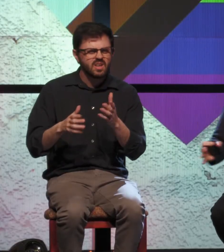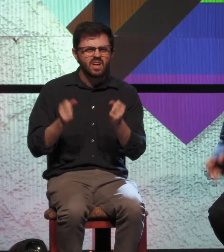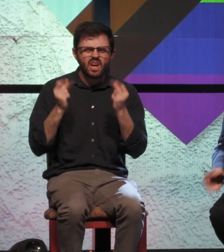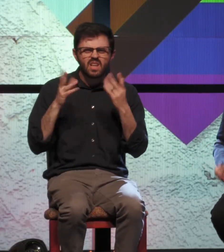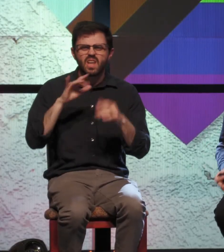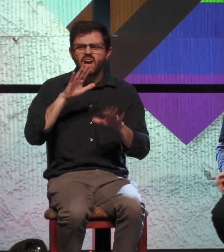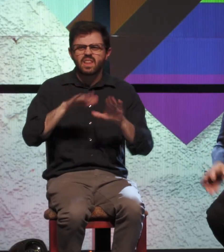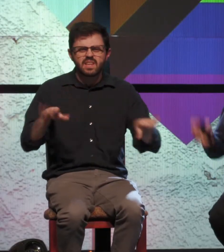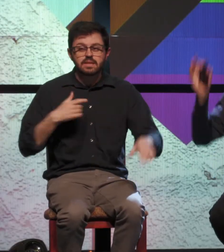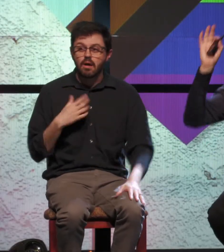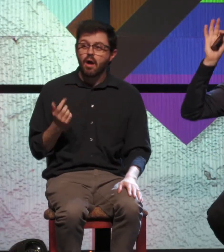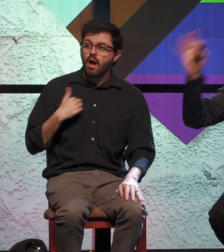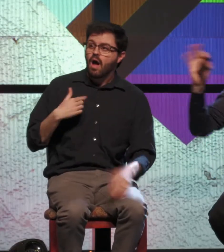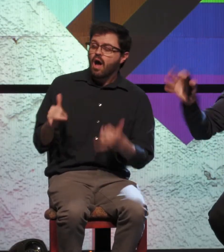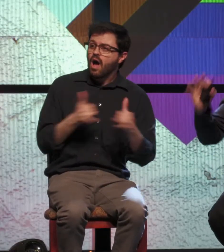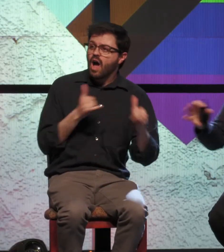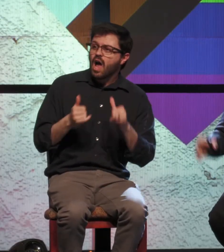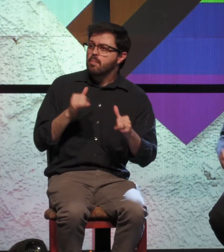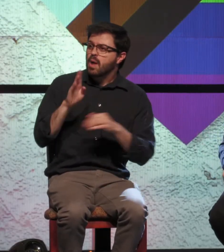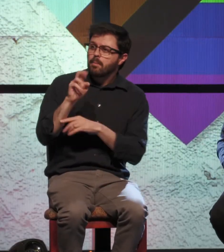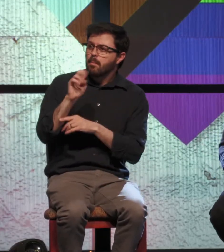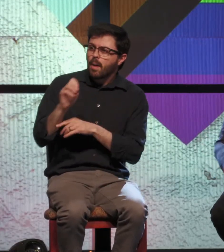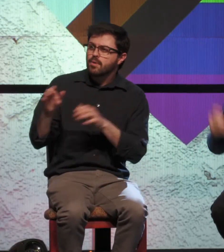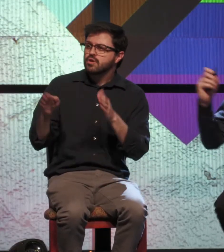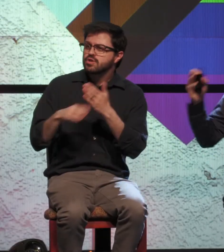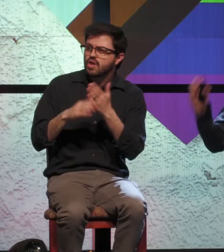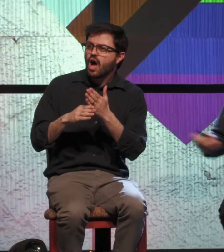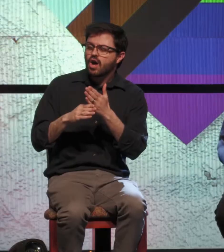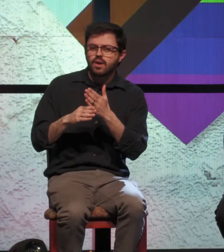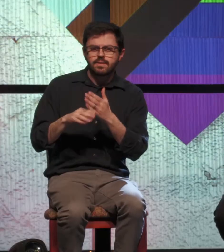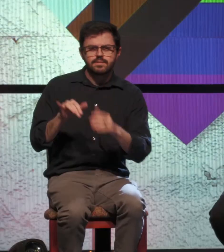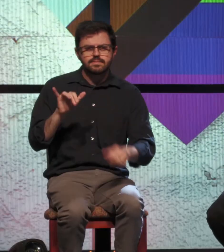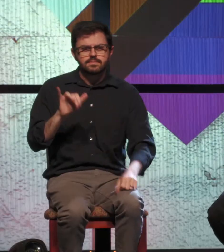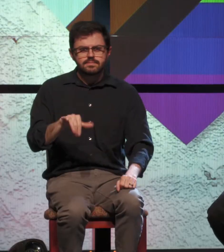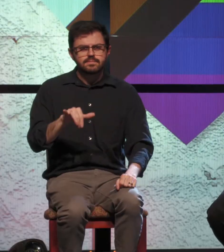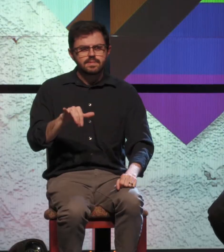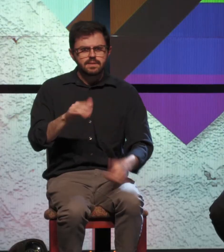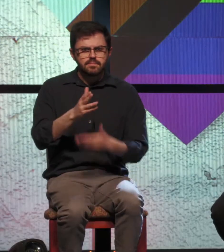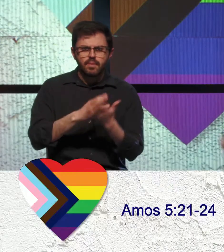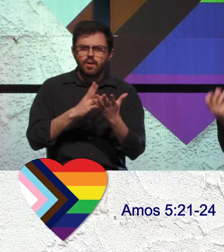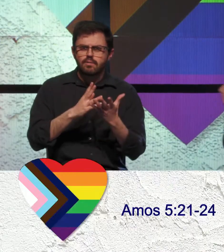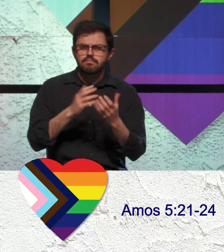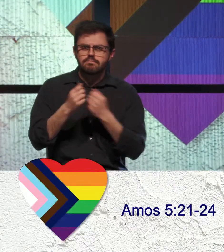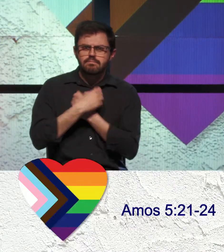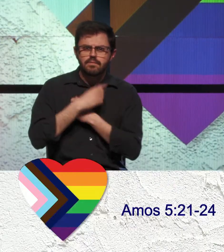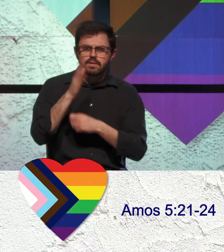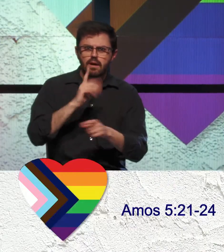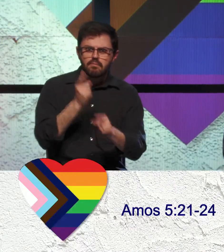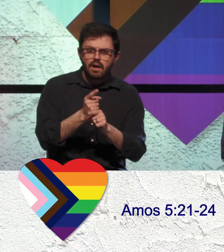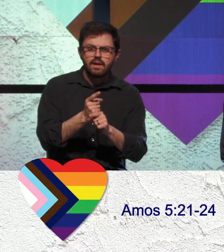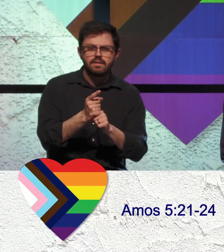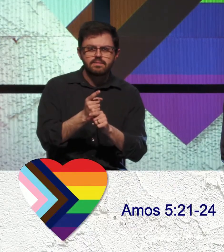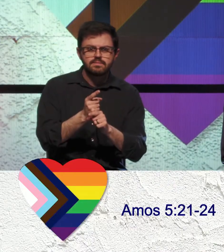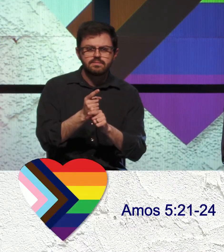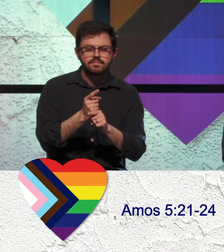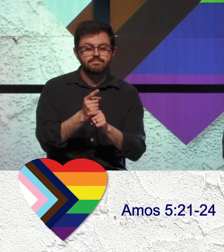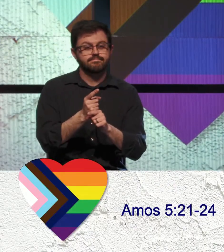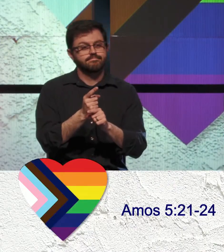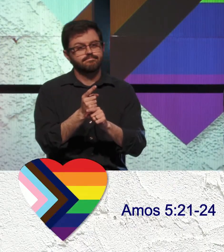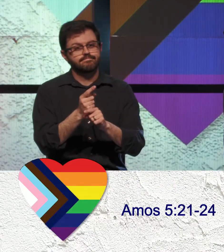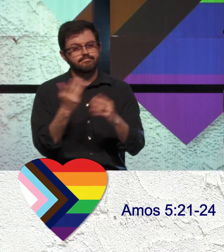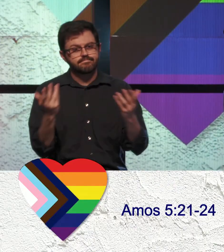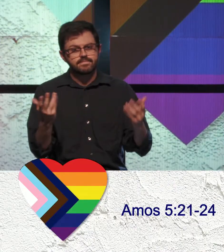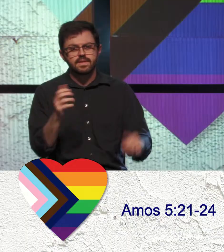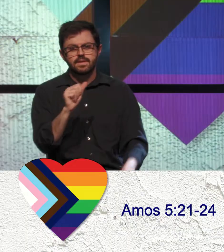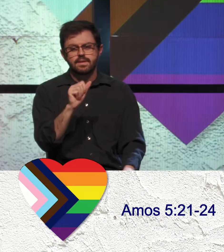bunch of middle schoolers. That has to count for something. Isn't that part of loving God? Well,